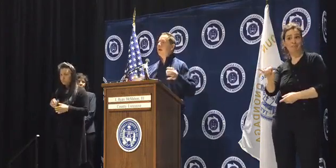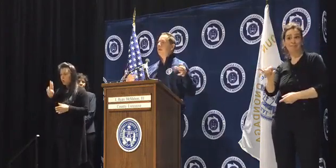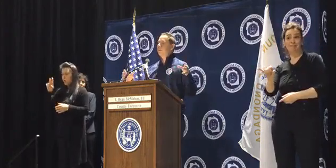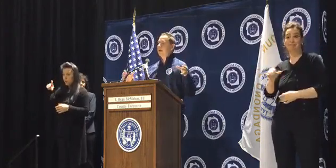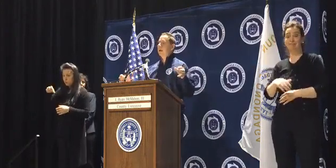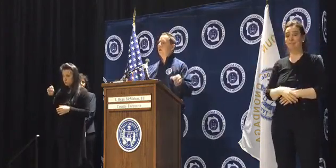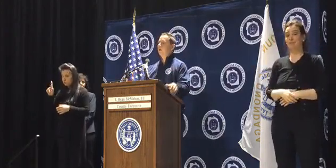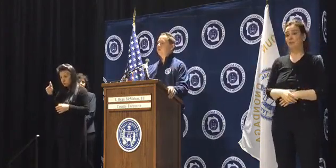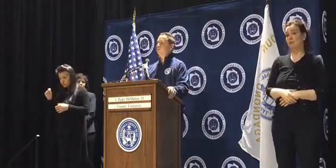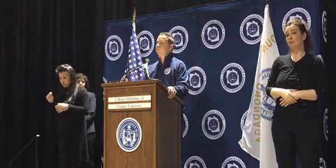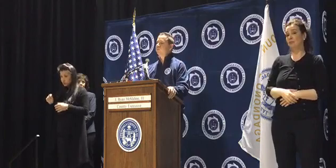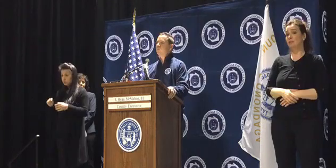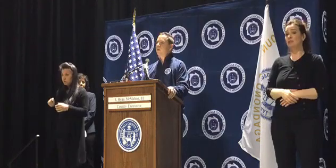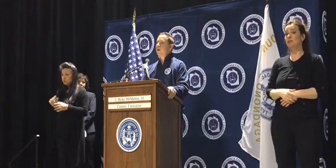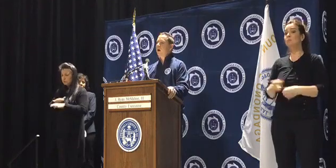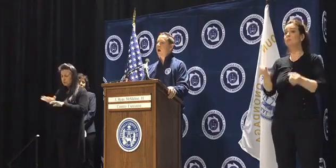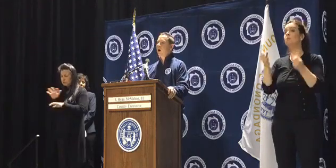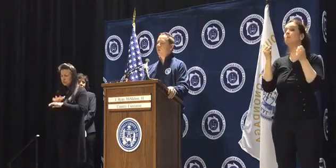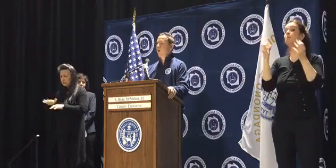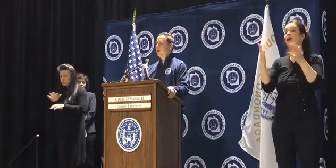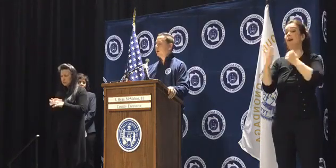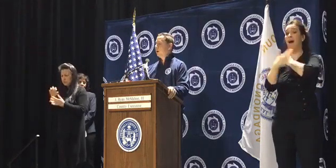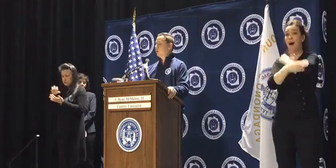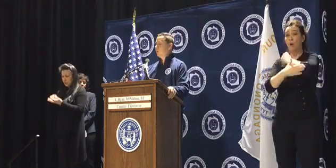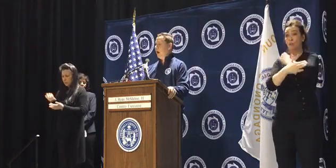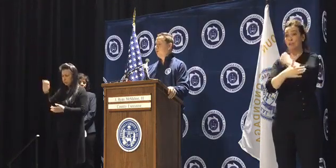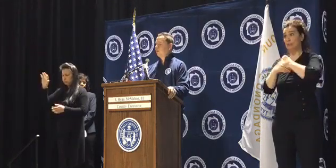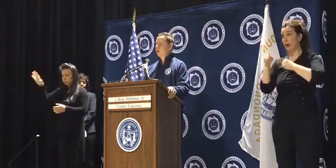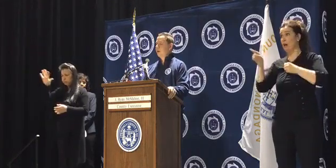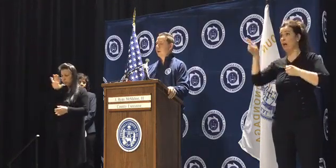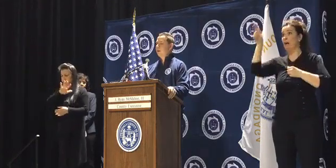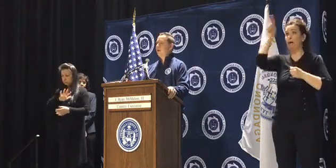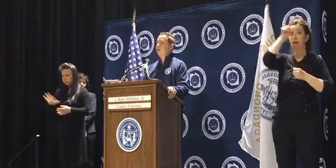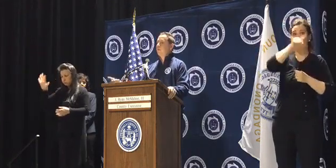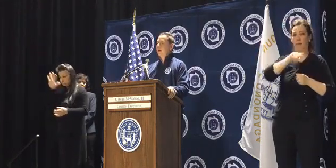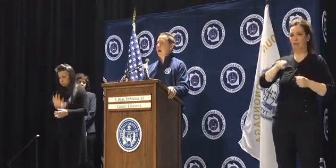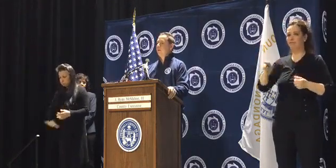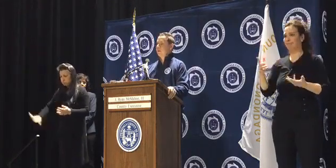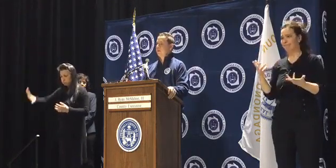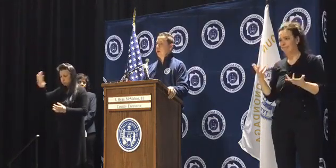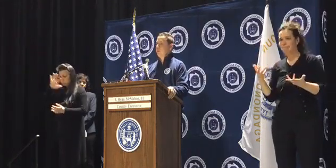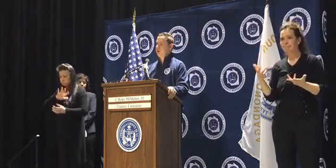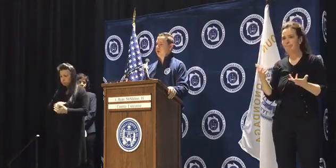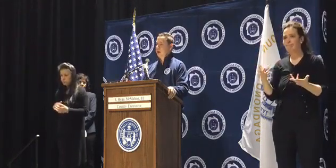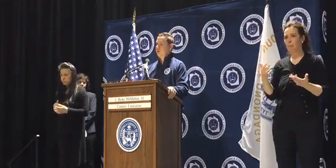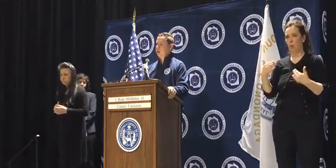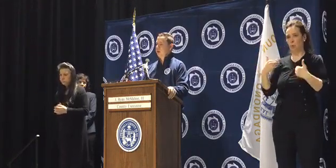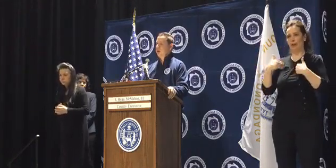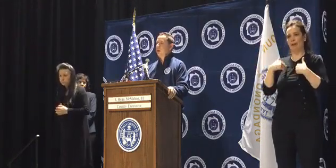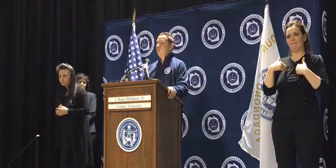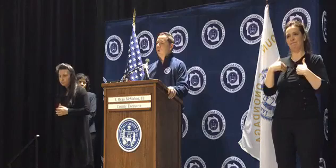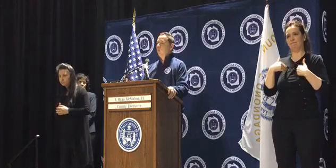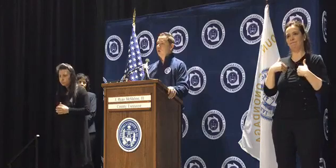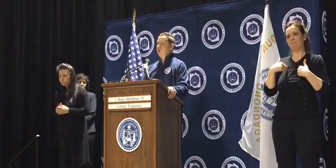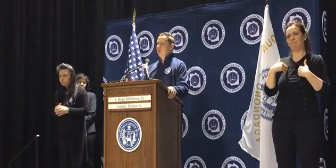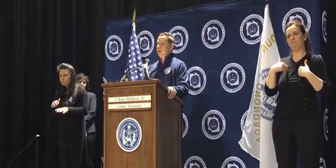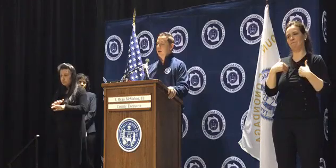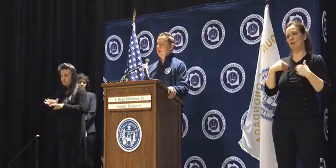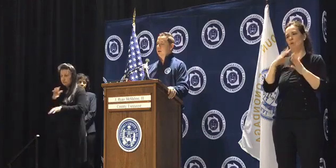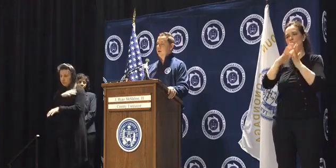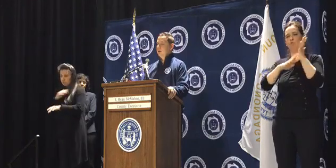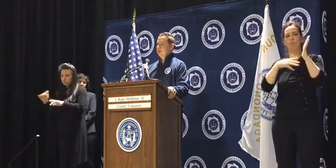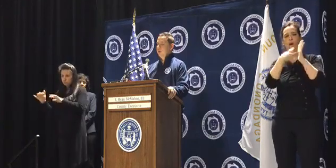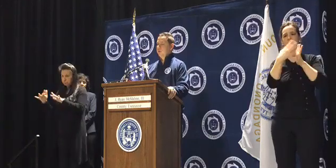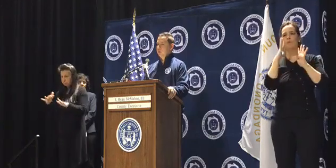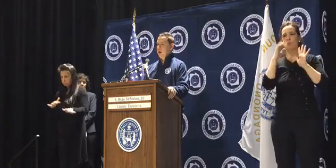for many, many counties. We're going to get our graph updated by counties that have come to our triage site. What we're